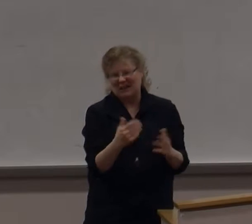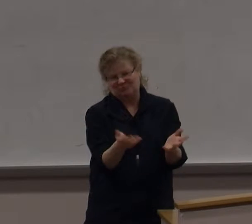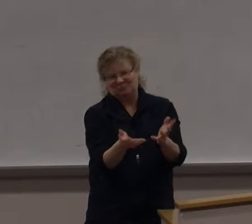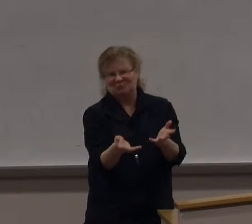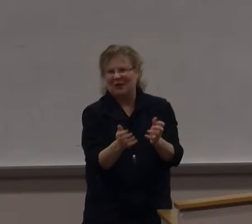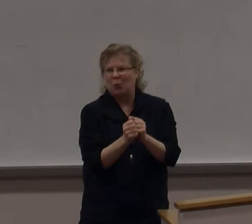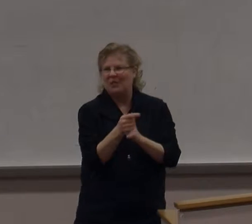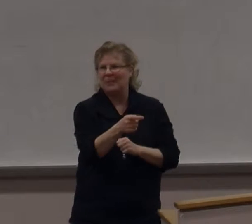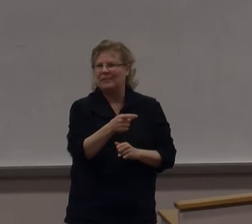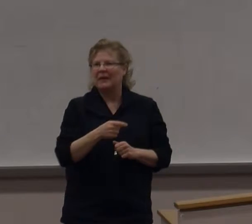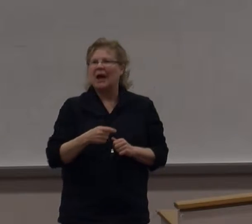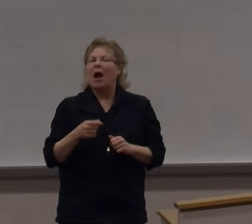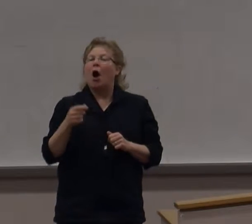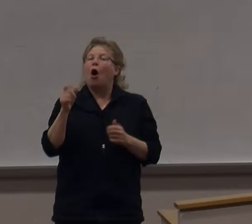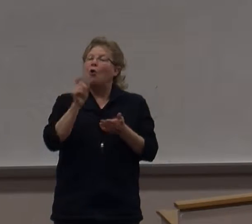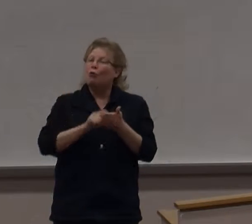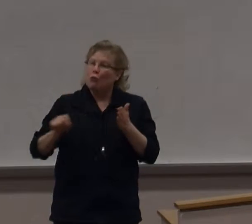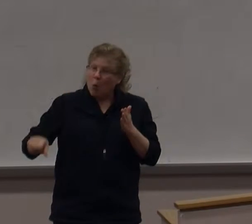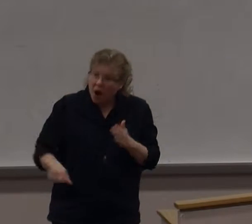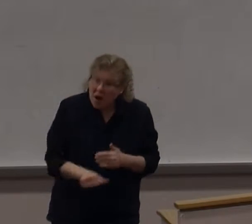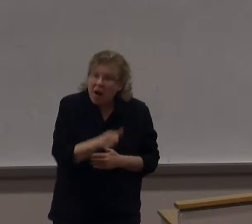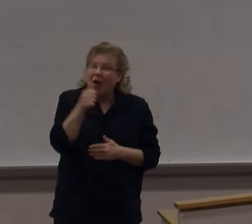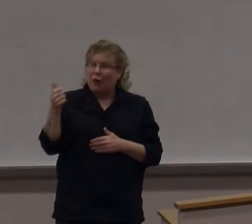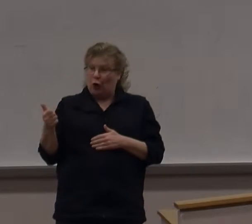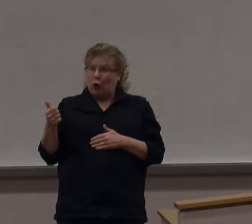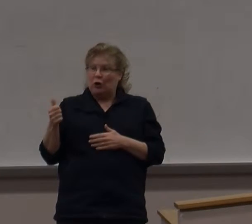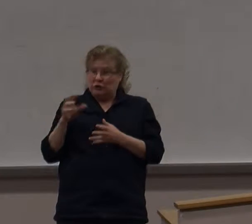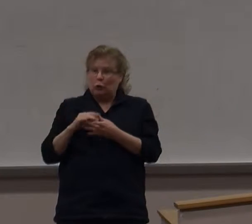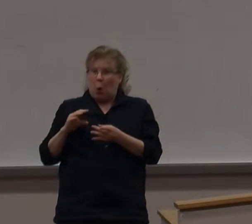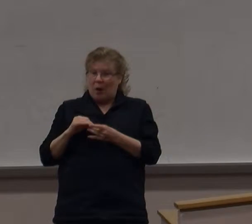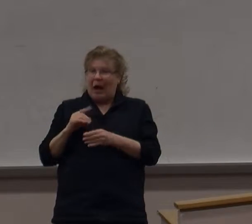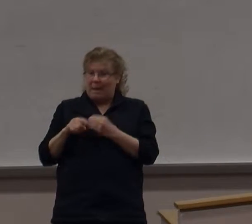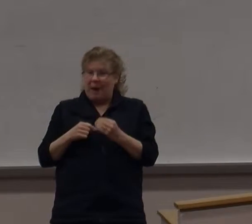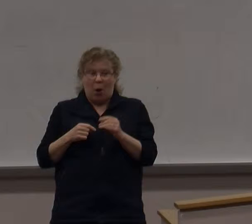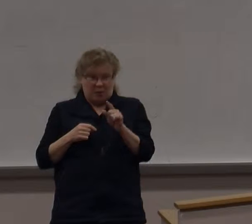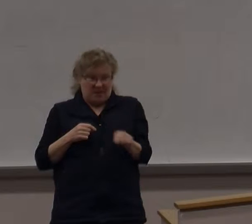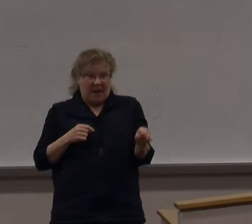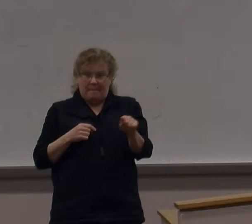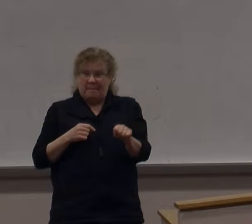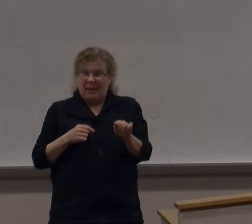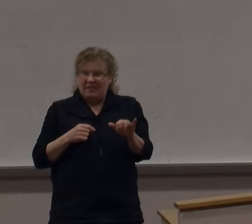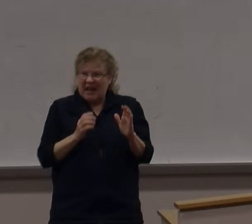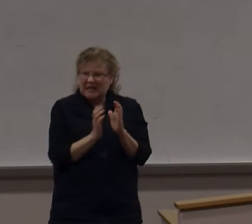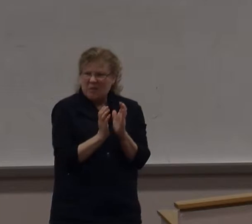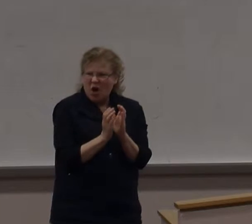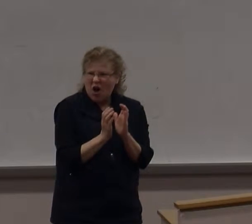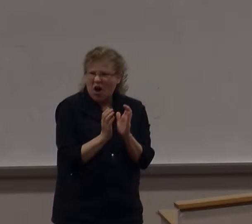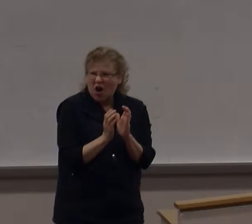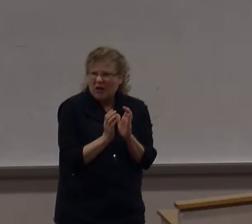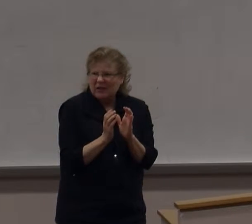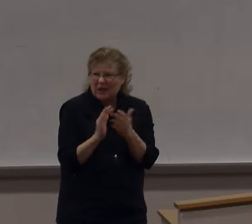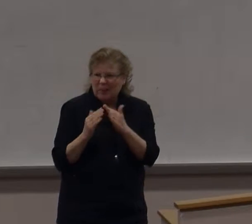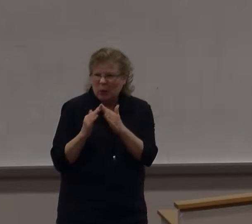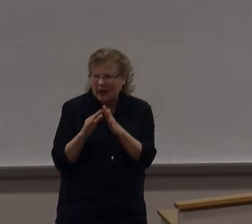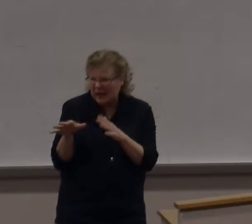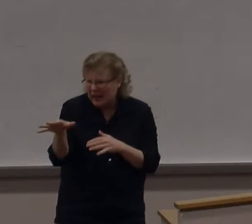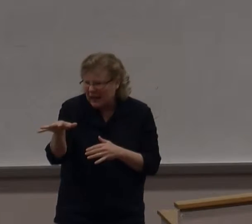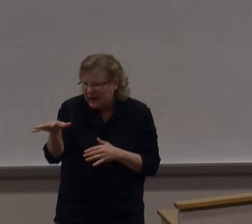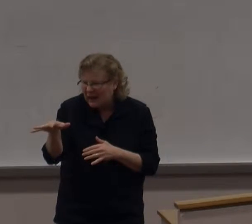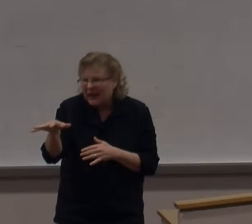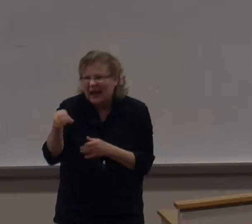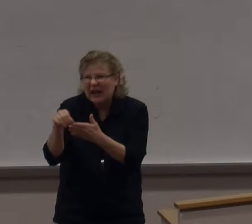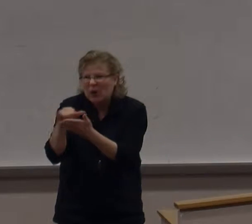about how more than half of that small community that was living in that gritty walk-up apartment